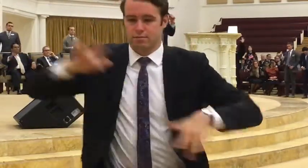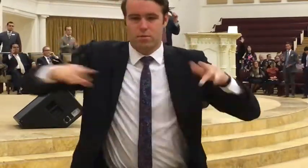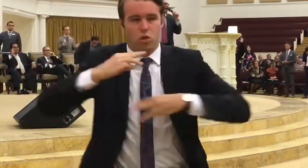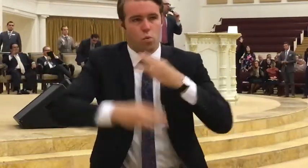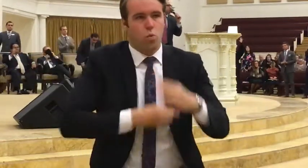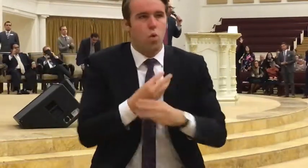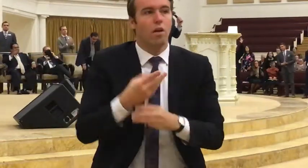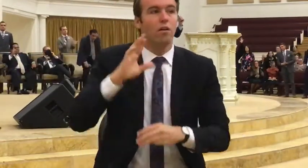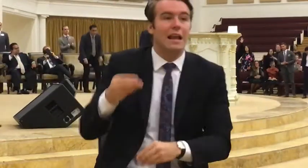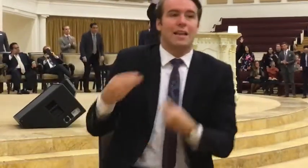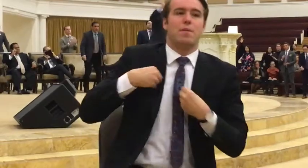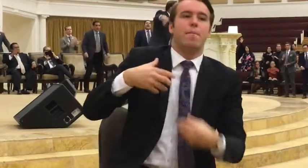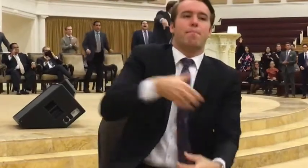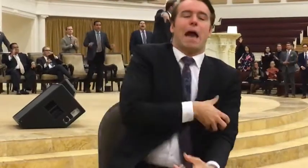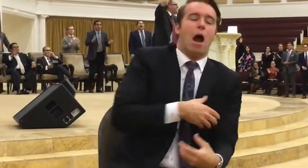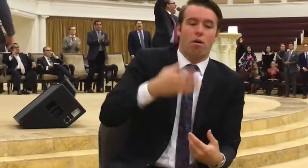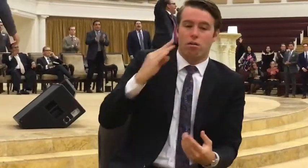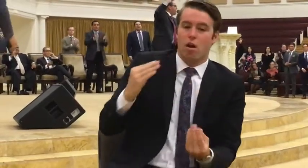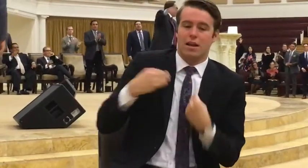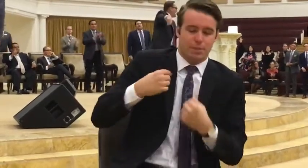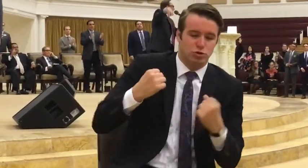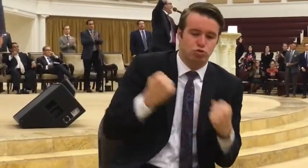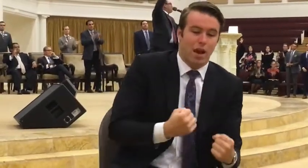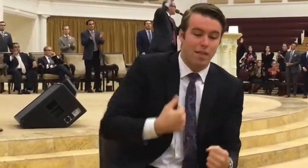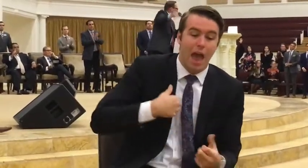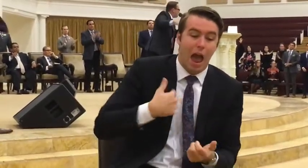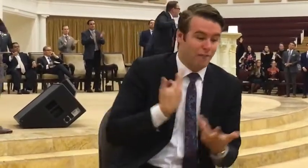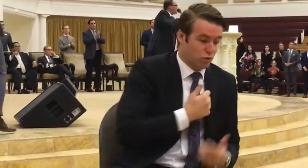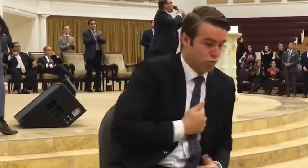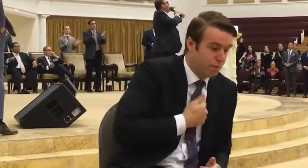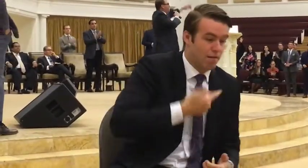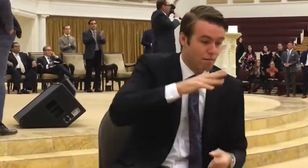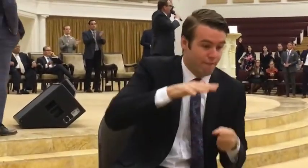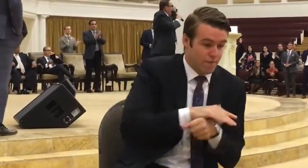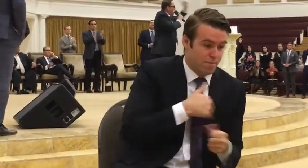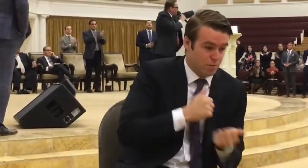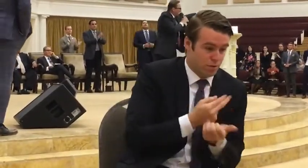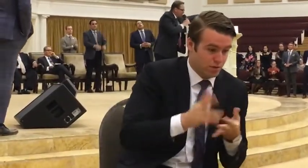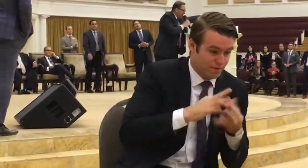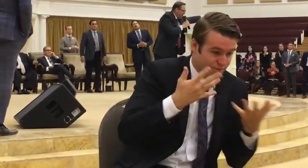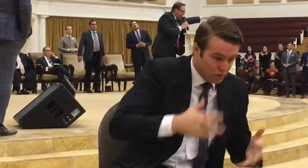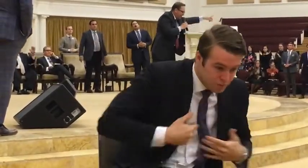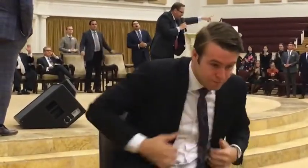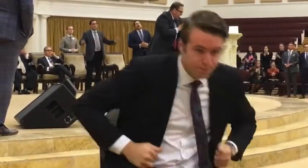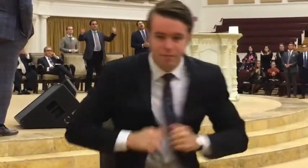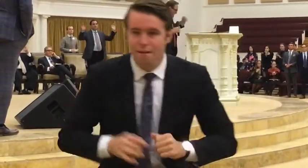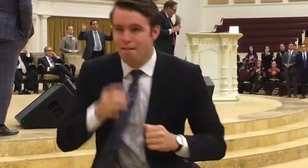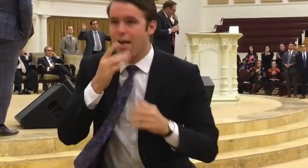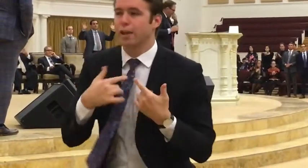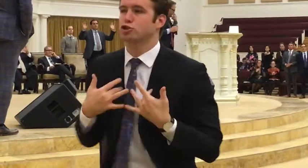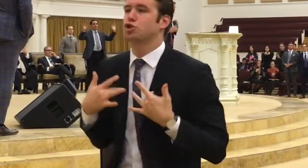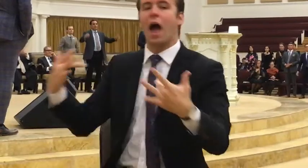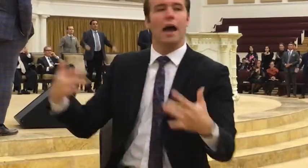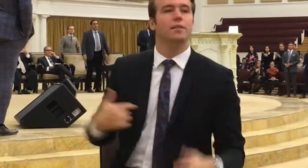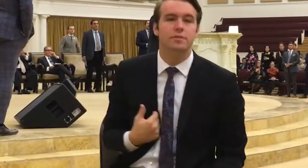I was equipped. I was renewed. I was strengthened. I repented. I was refilled. I'm going out to let my light shine.